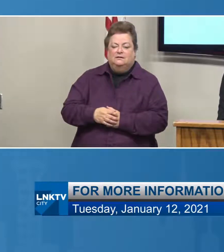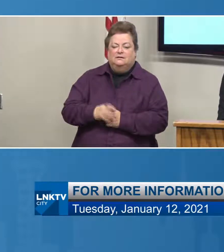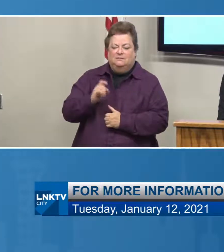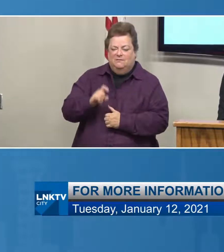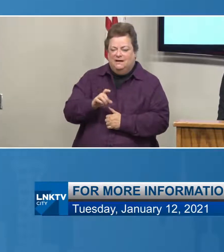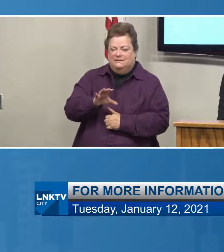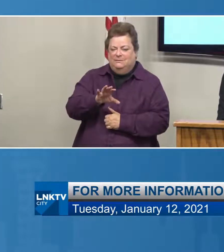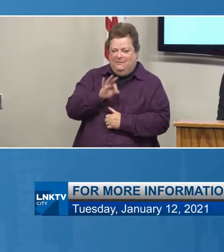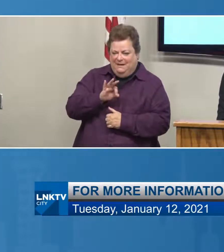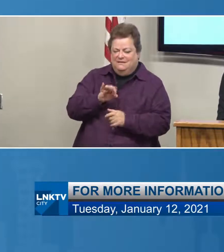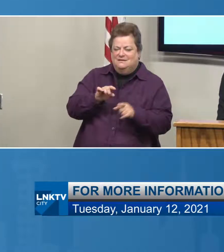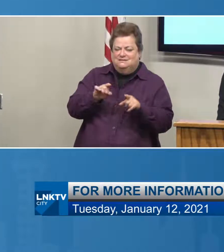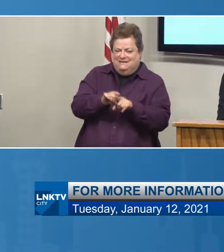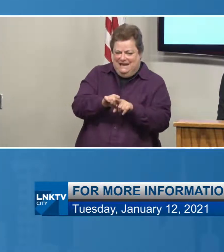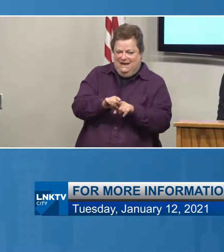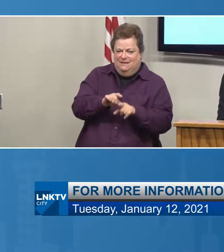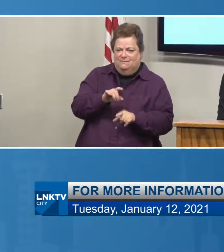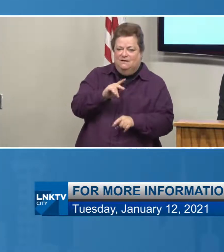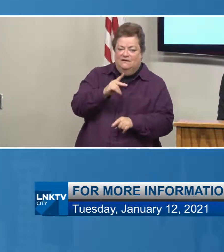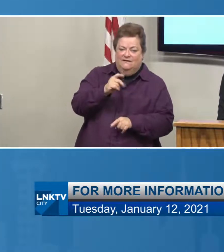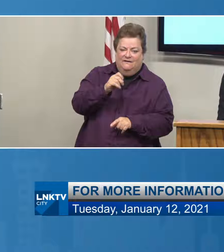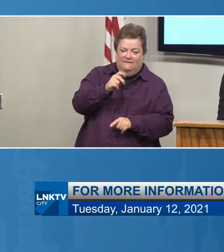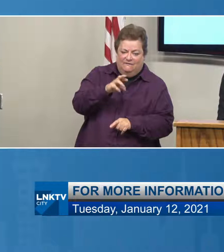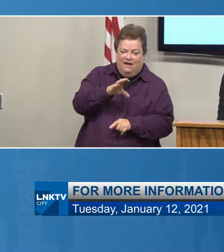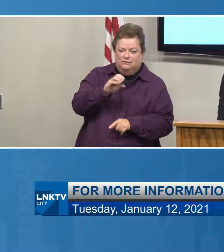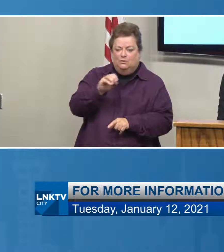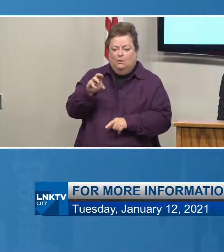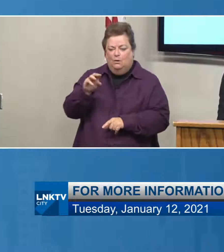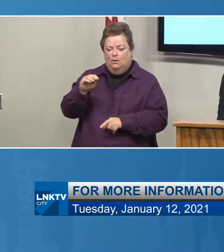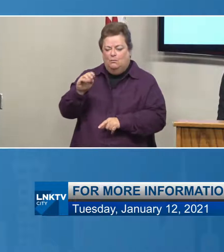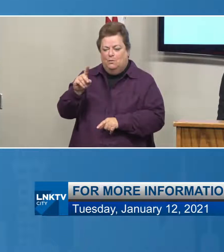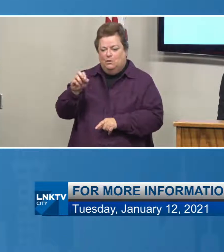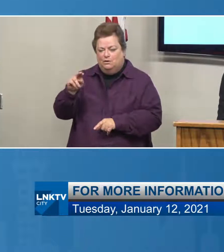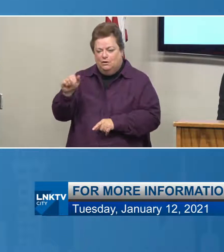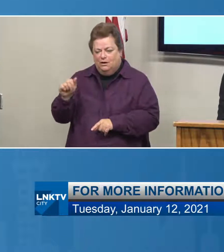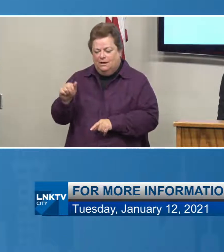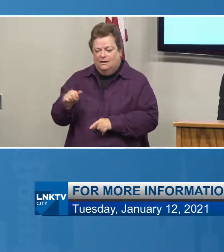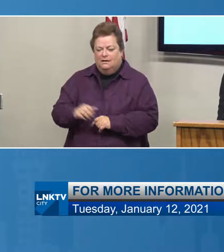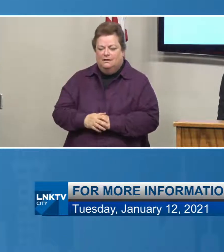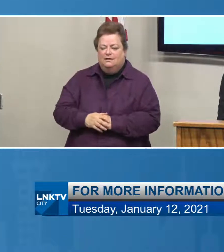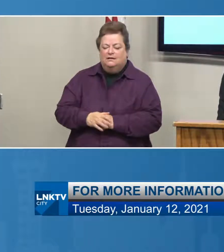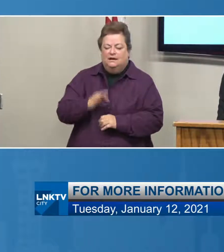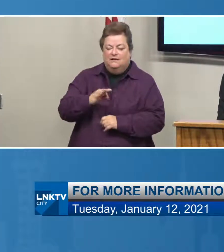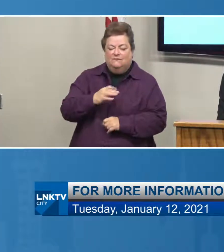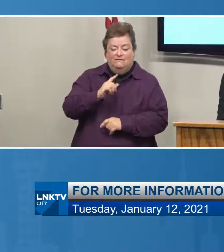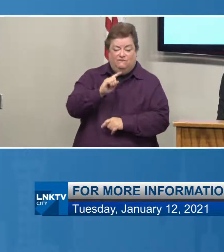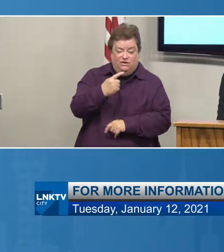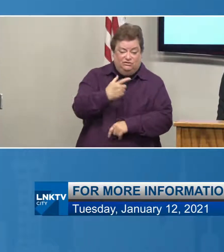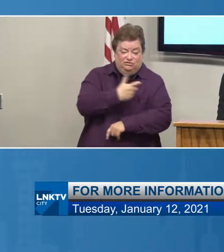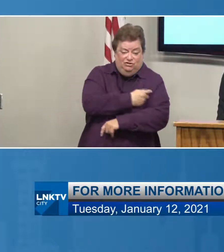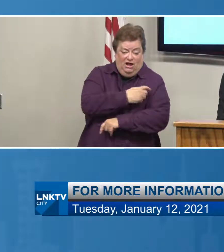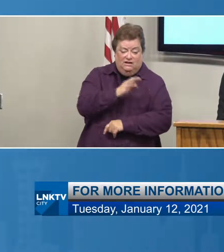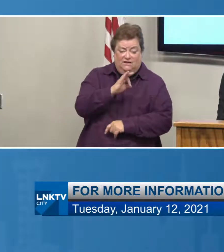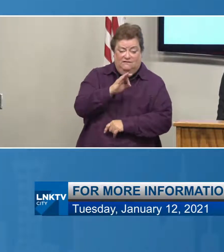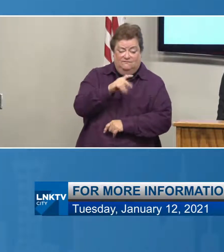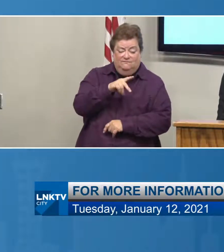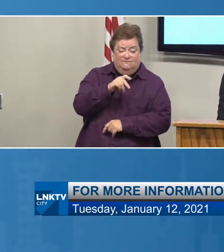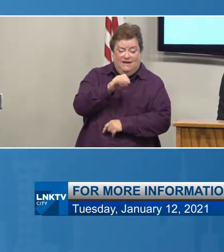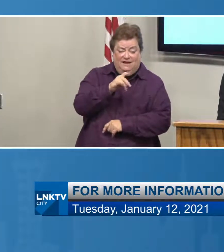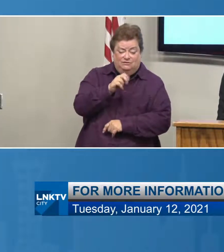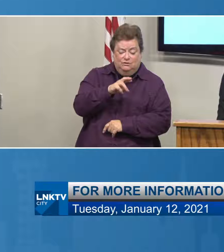the same vaccine. If you the first shot's with the Pfizer, the second one should be with the Pfizer, and same with